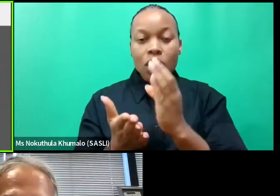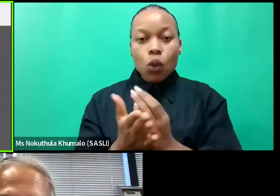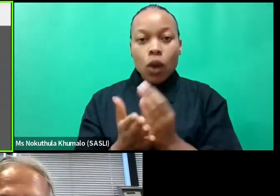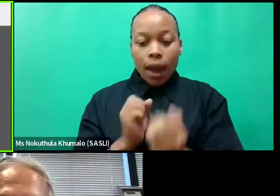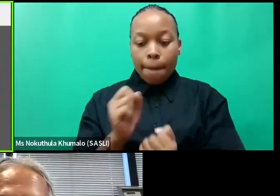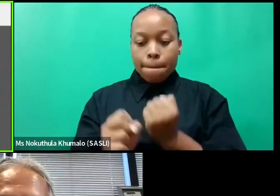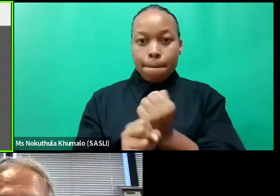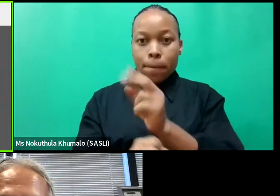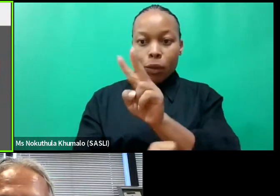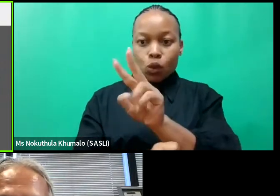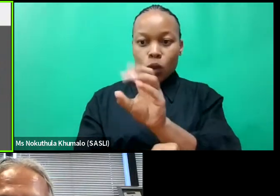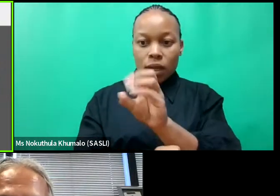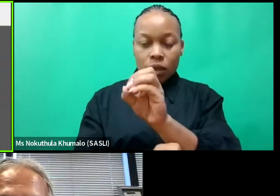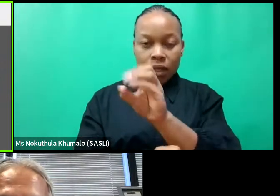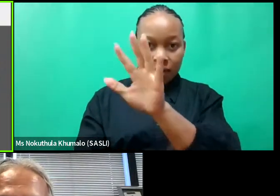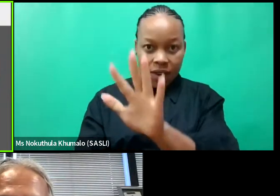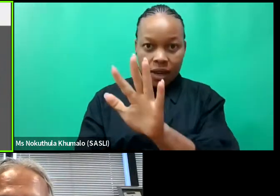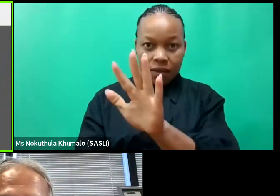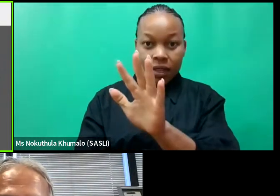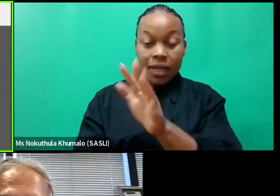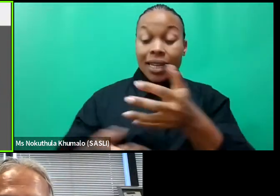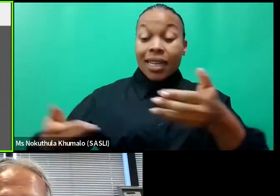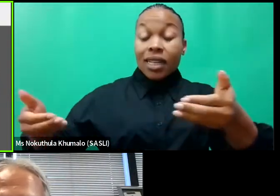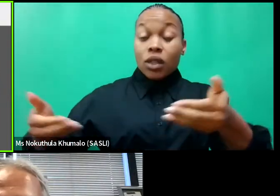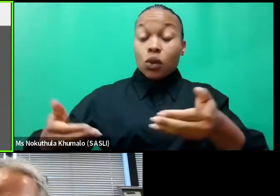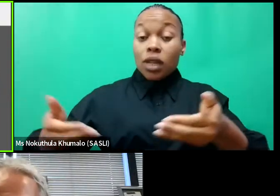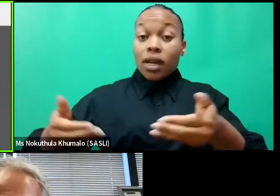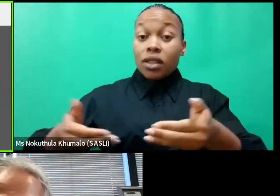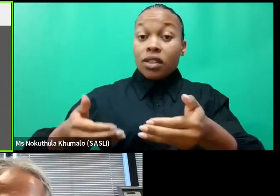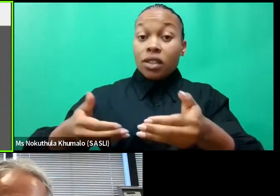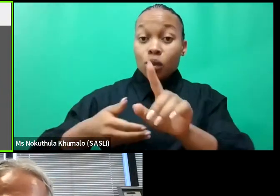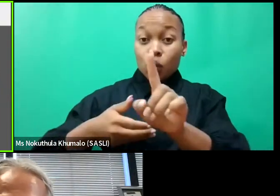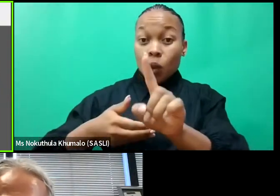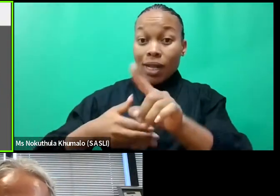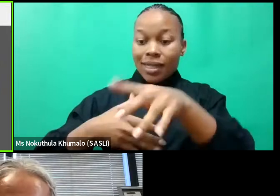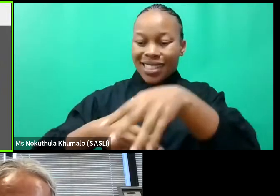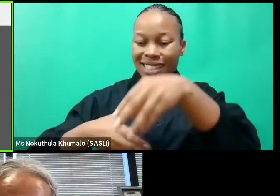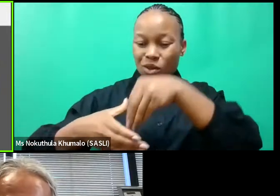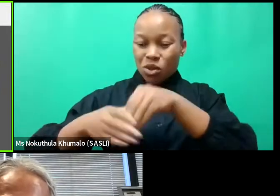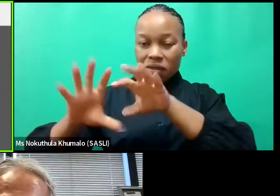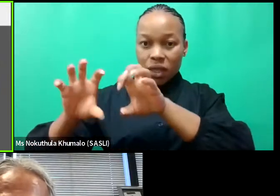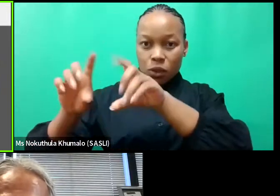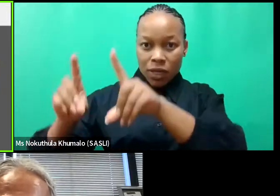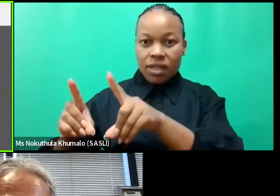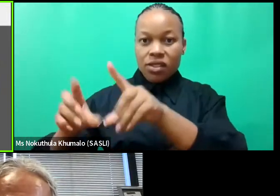An Introduction to Inclusive Education, A Space for All.